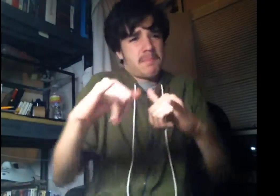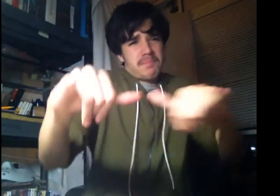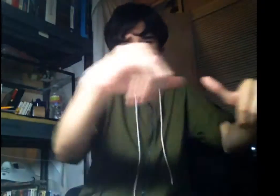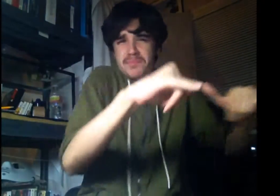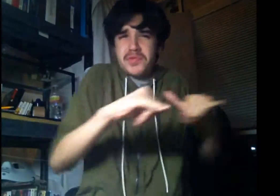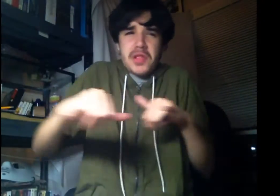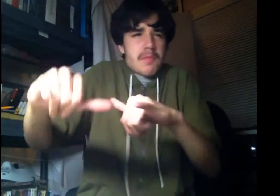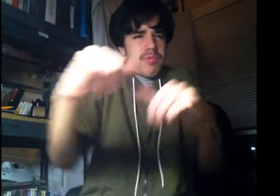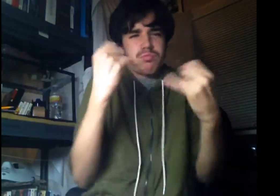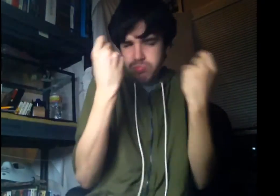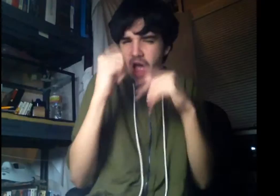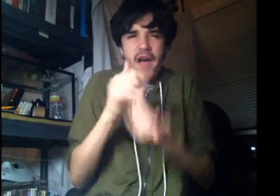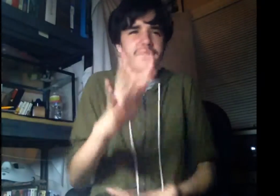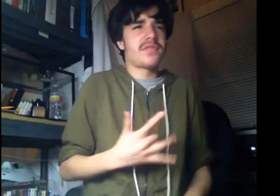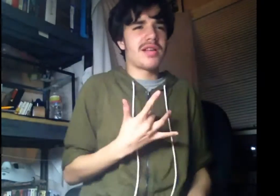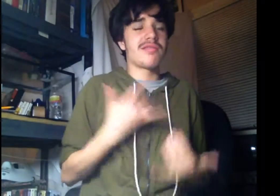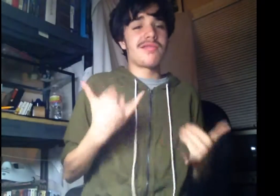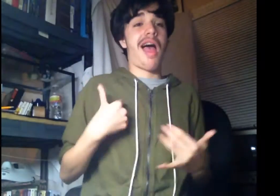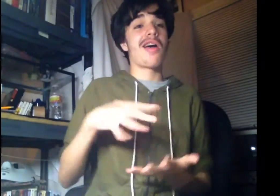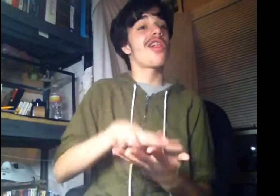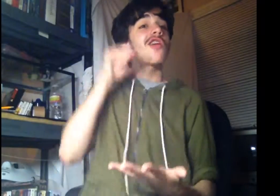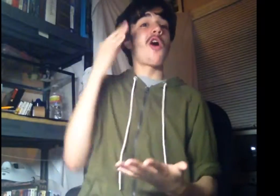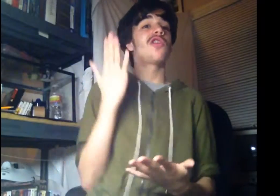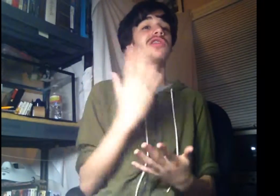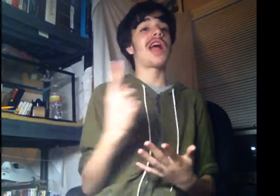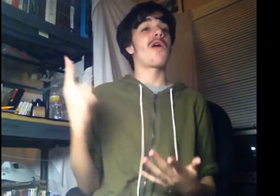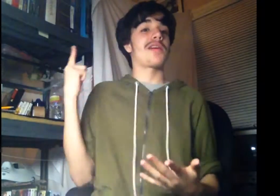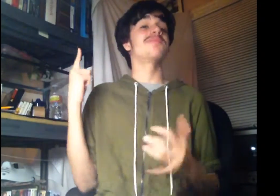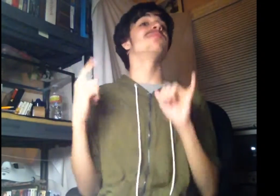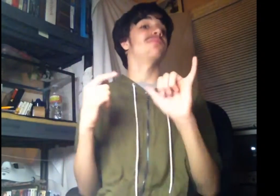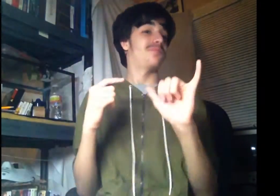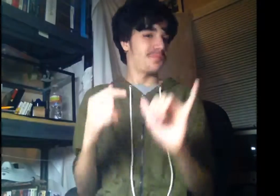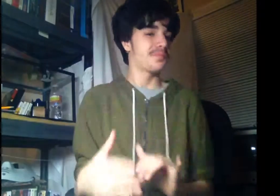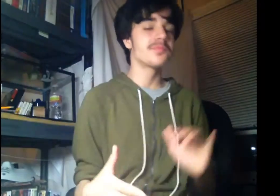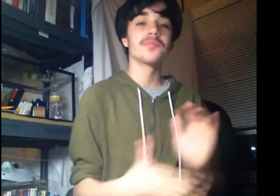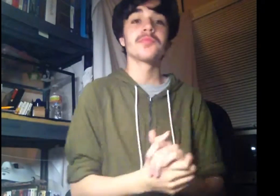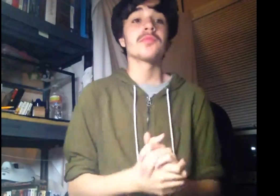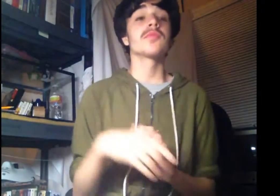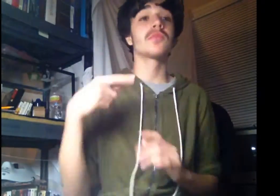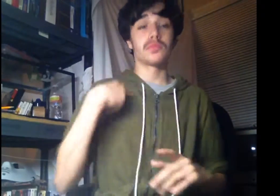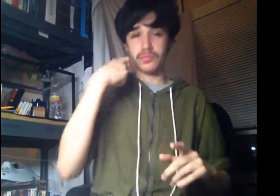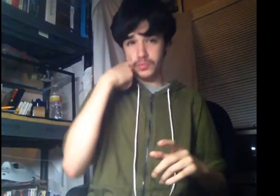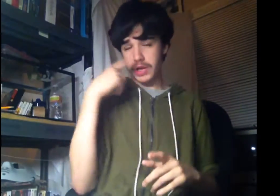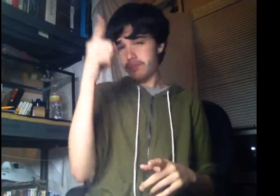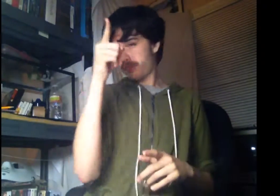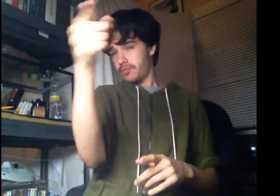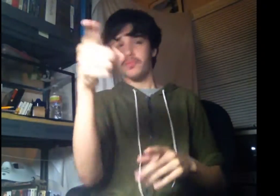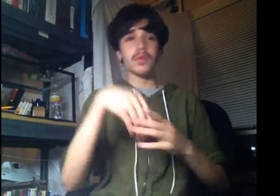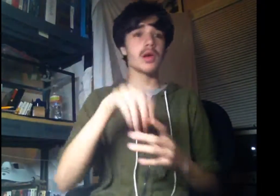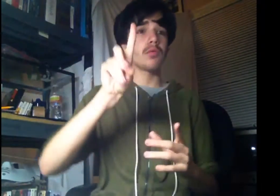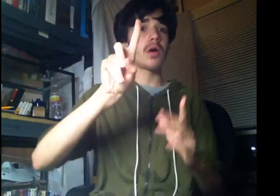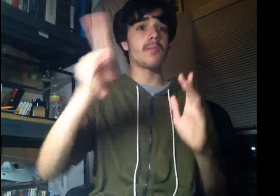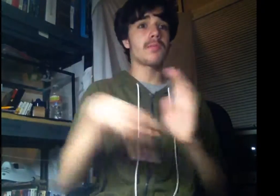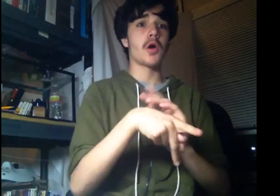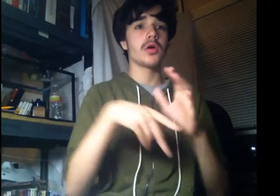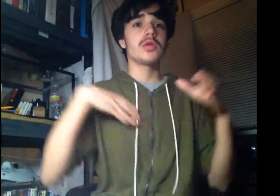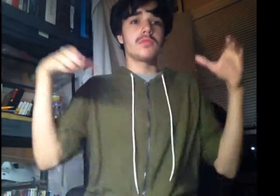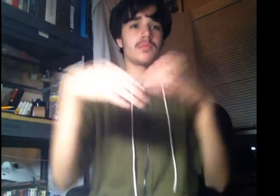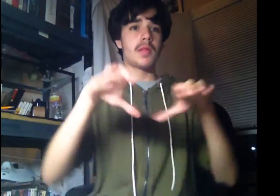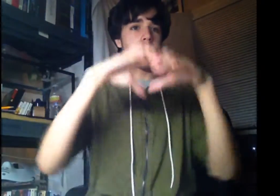at Fox Searchlight, at River Road, at the Regency, at Plan B, Mr. Pitt, most especially to Dee Dee and Jeremy